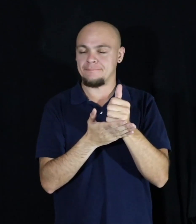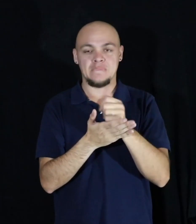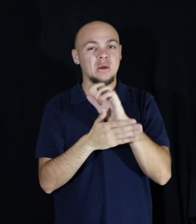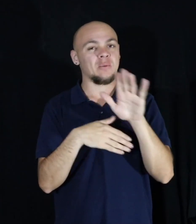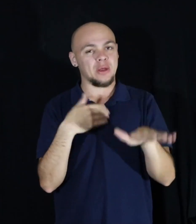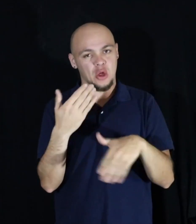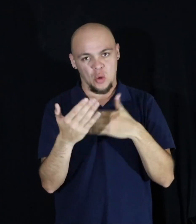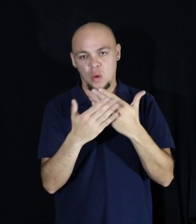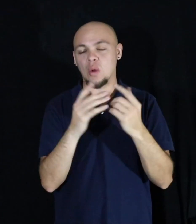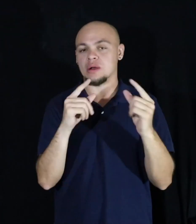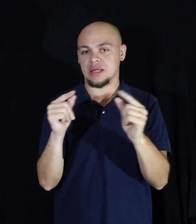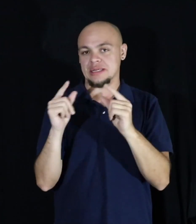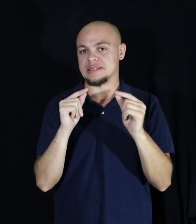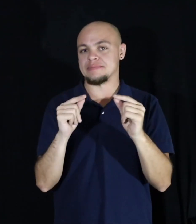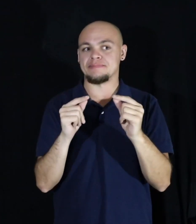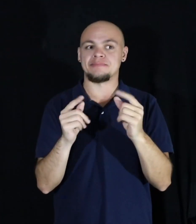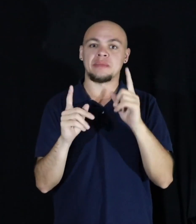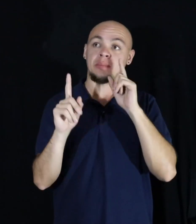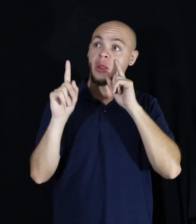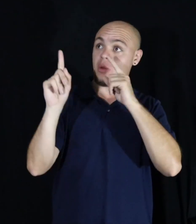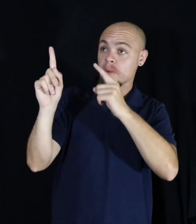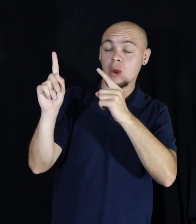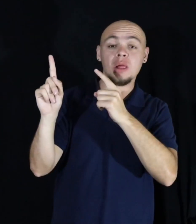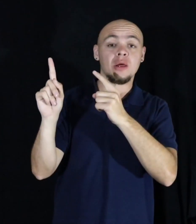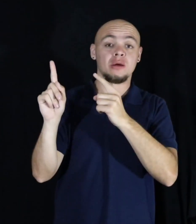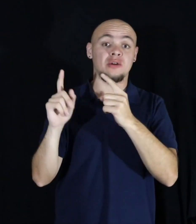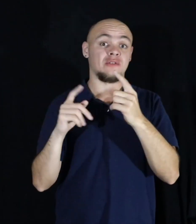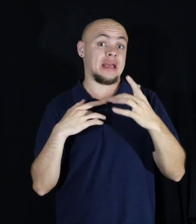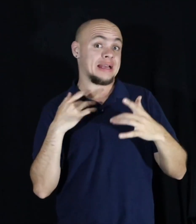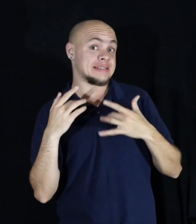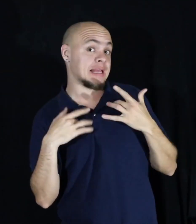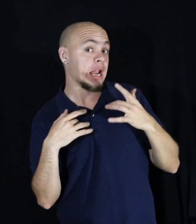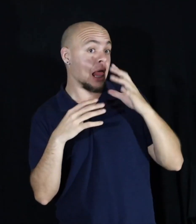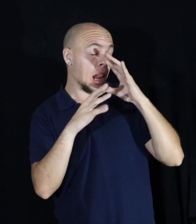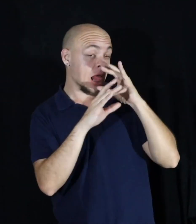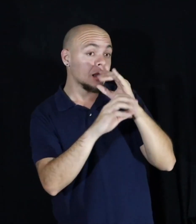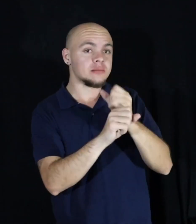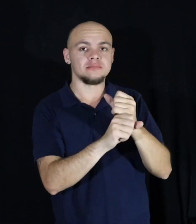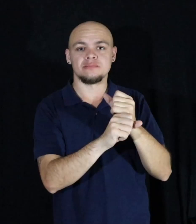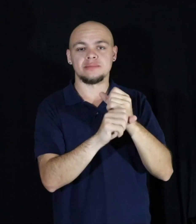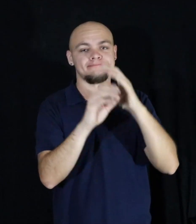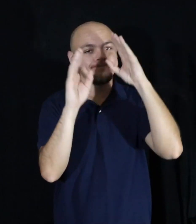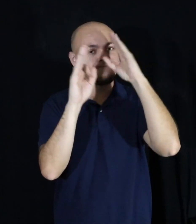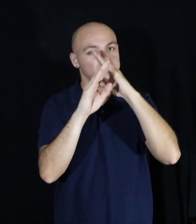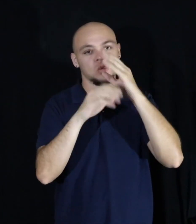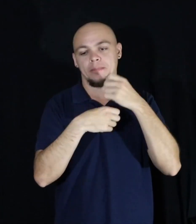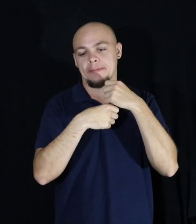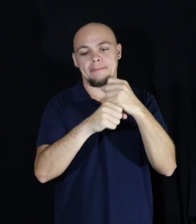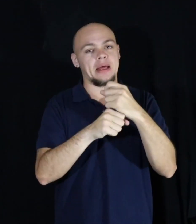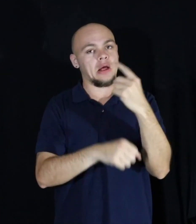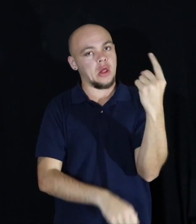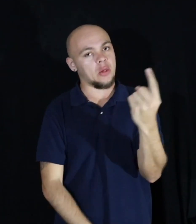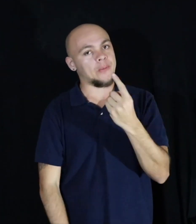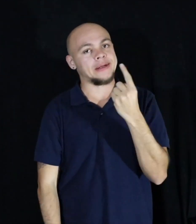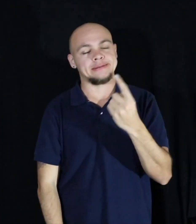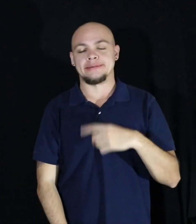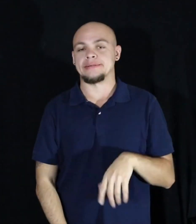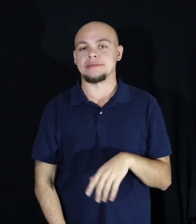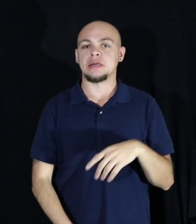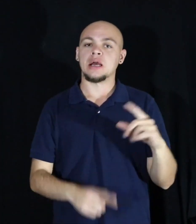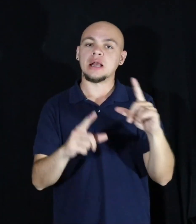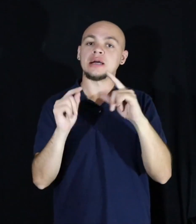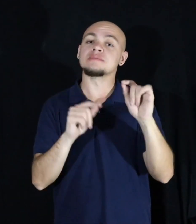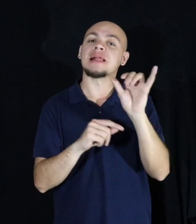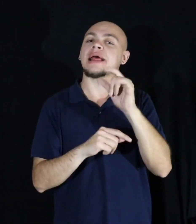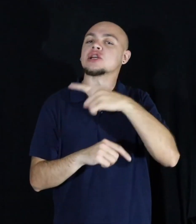gossip. Maybe unintentionally, maybe for the excitement, but it always leads to trouble. Gossip is like Chinese